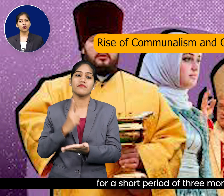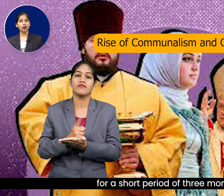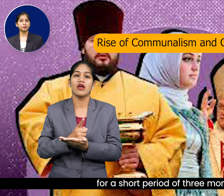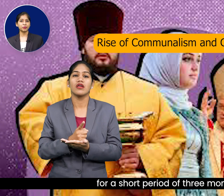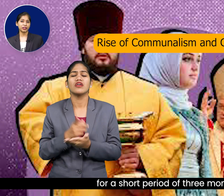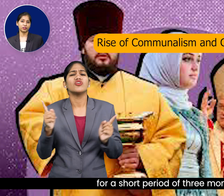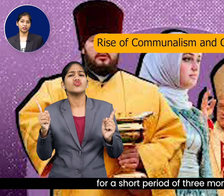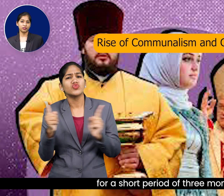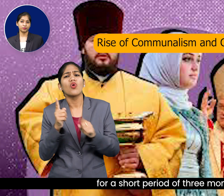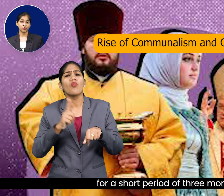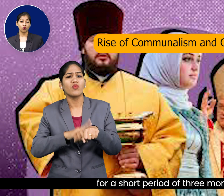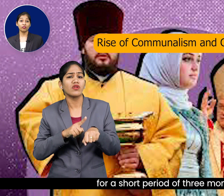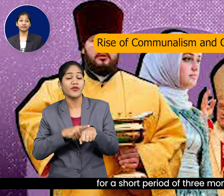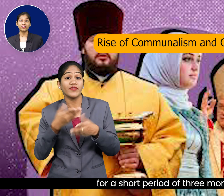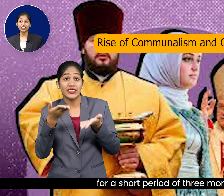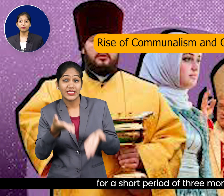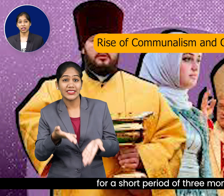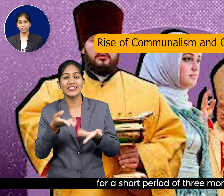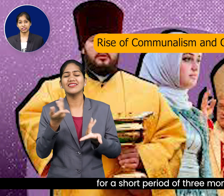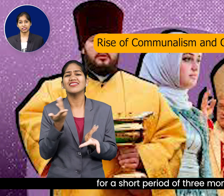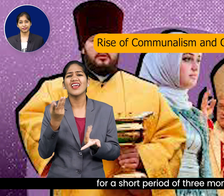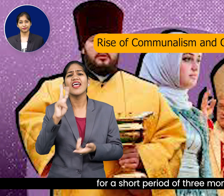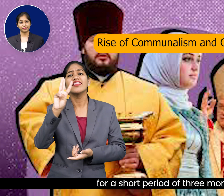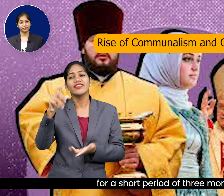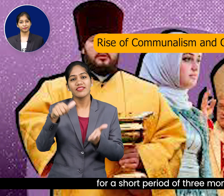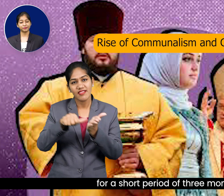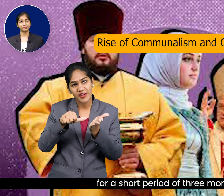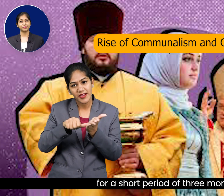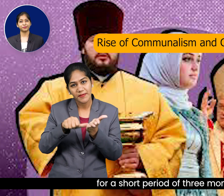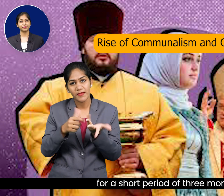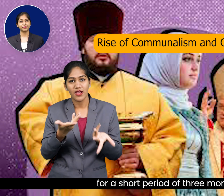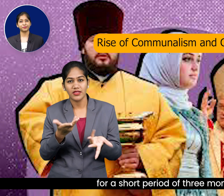For a short period of 3 months,